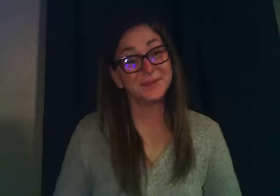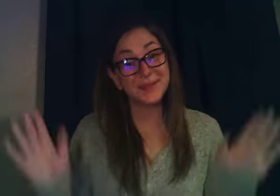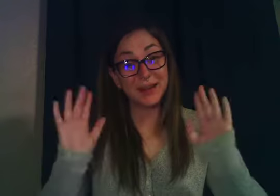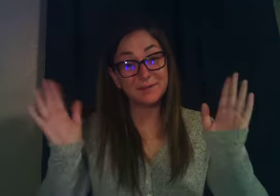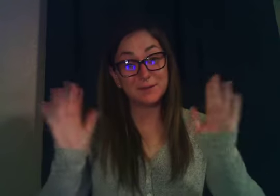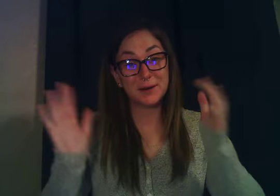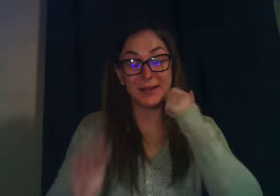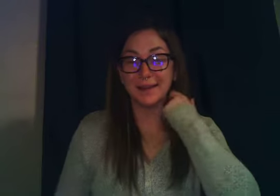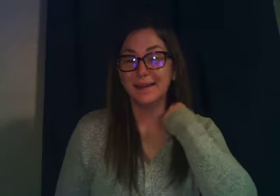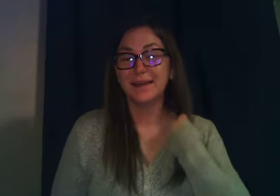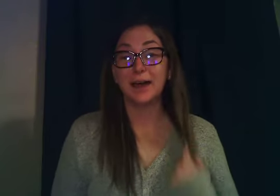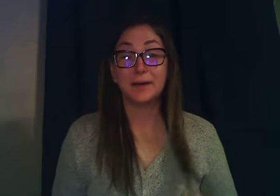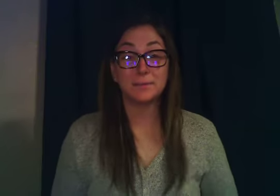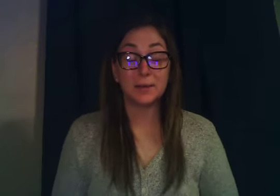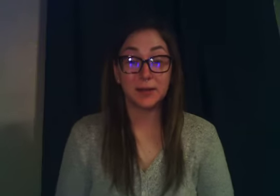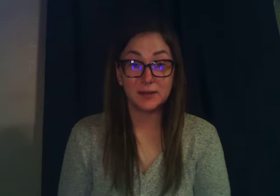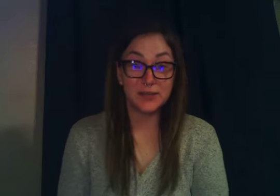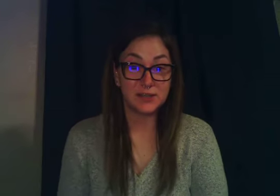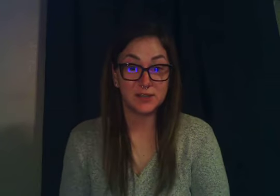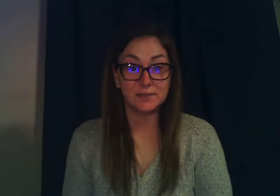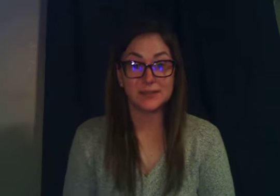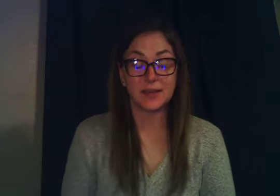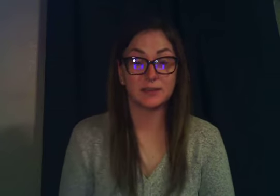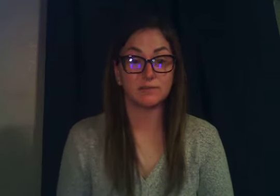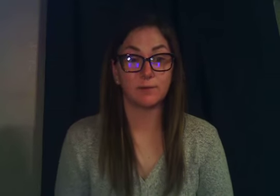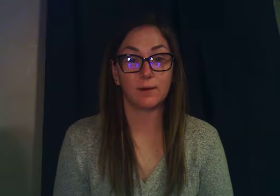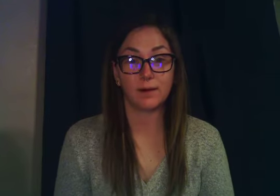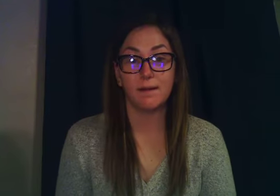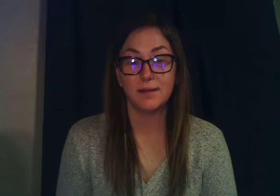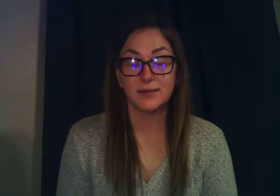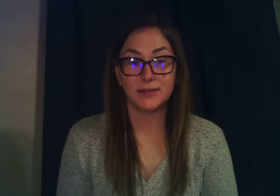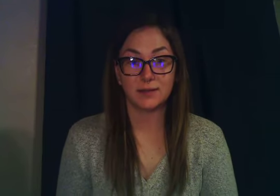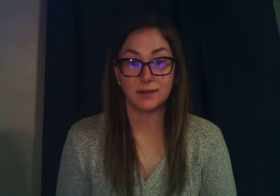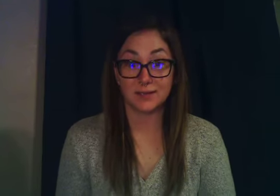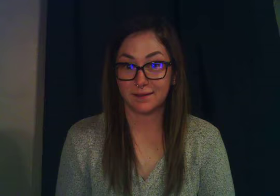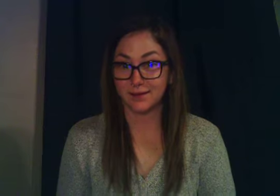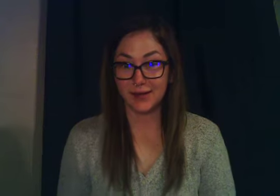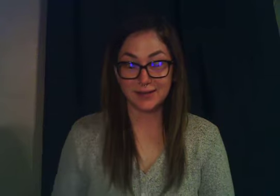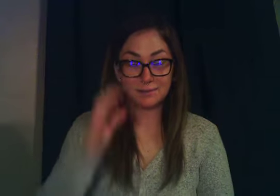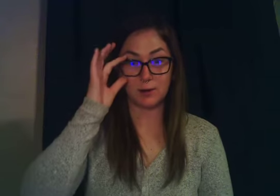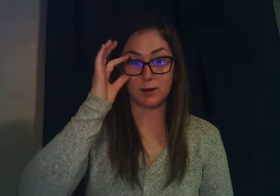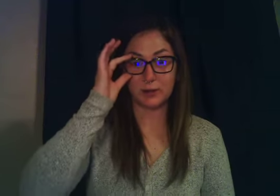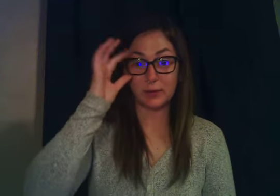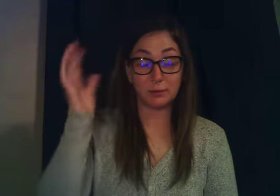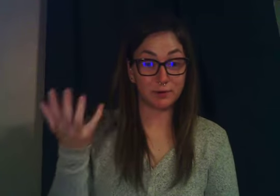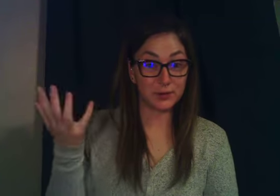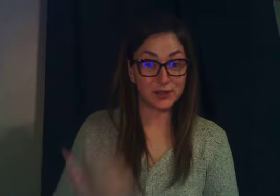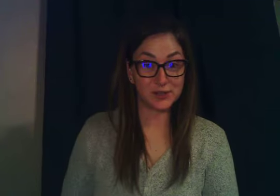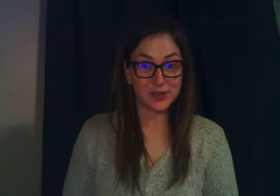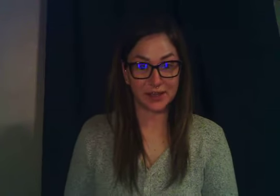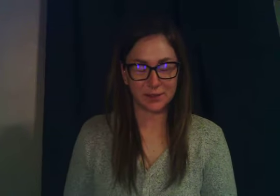Hi everyone. I'm going to be teaching you the signs for the song Silent Night that we're all going to be performing in church together.